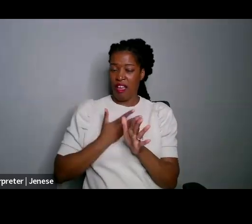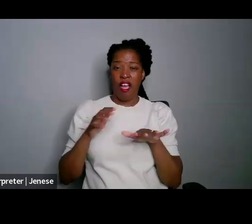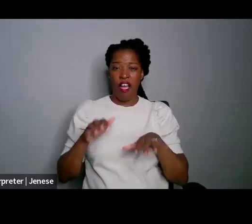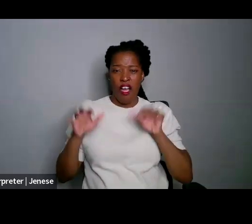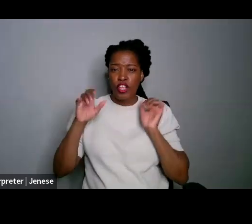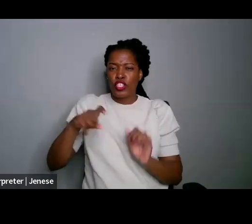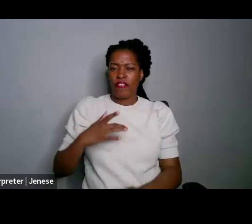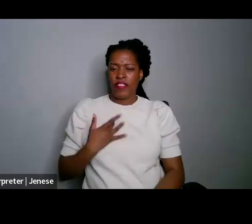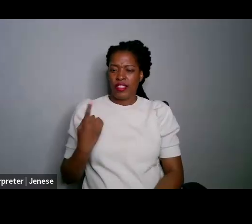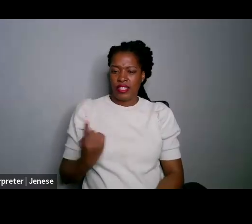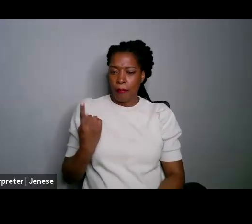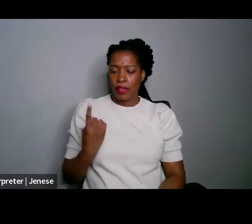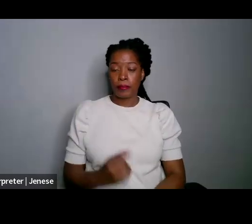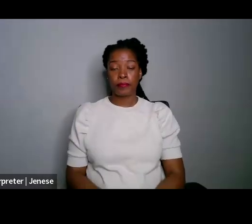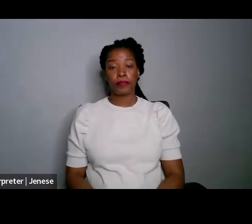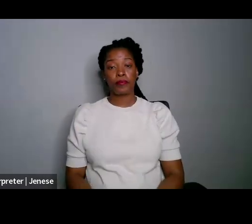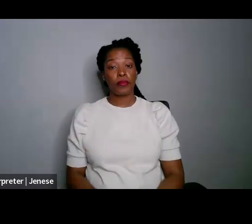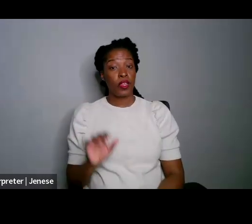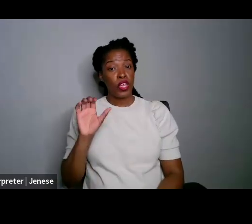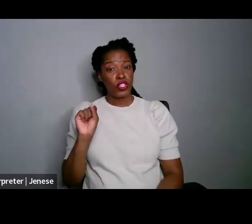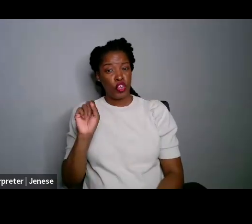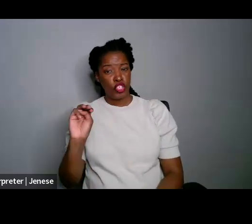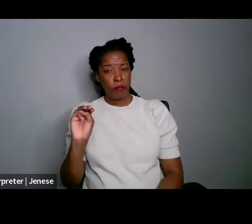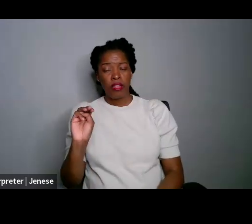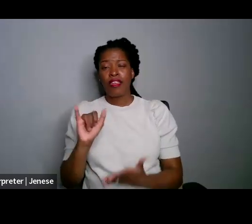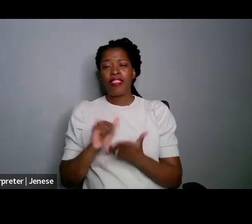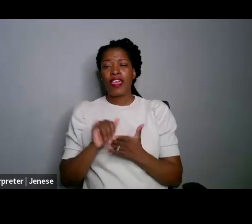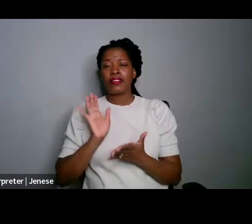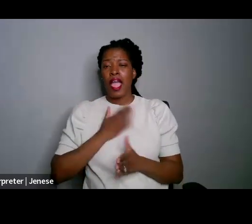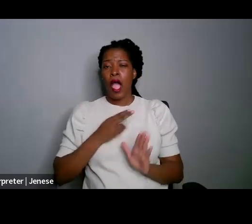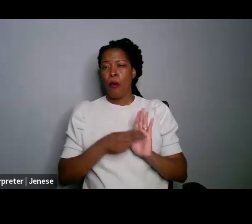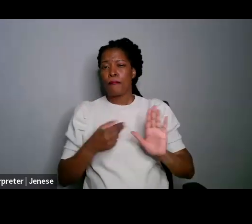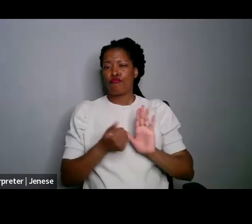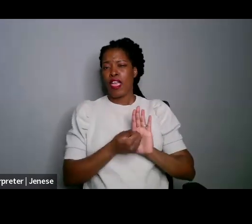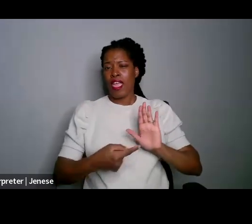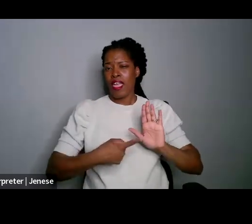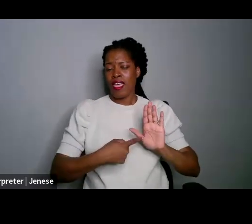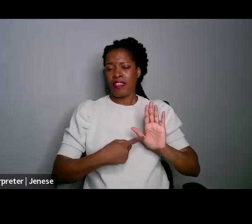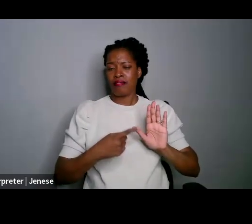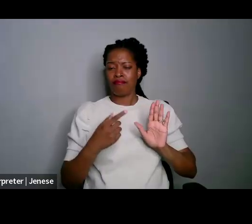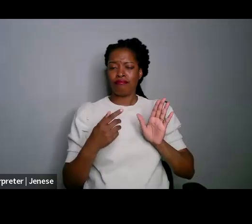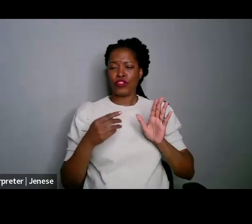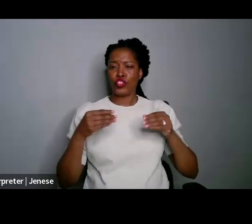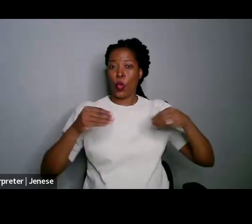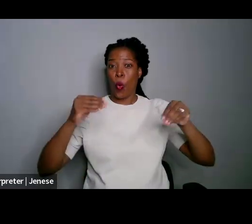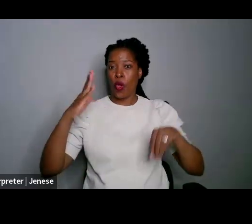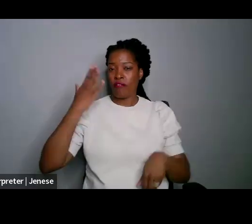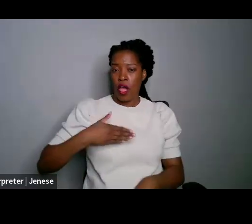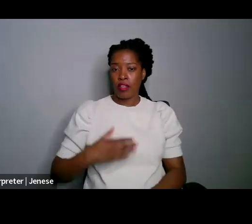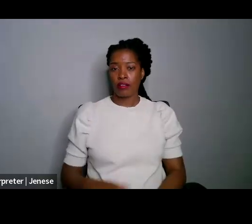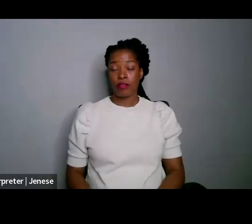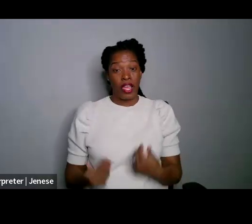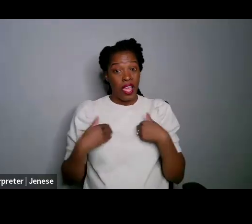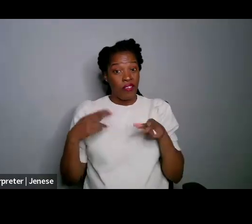virtual storefront. We have a really limited amount of time in that 2.5 hours that we're competing for attention to capture